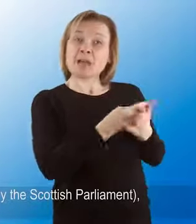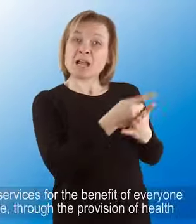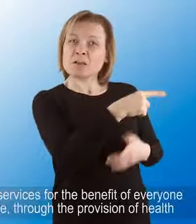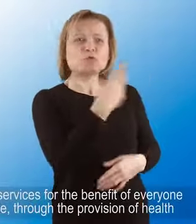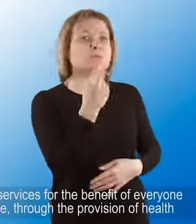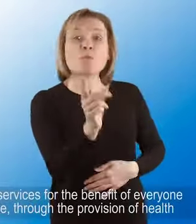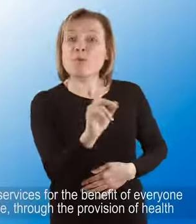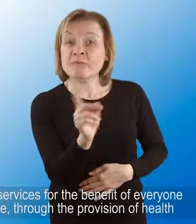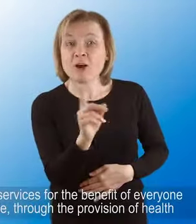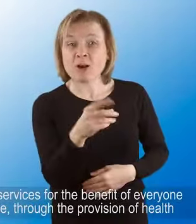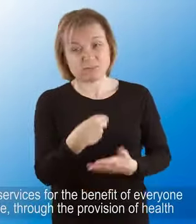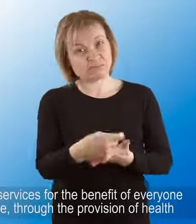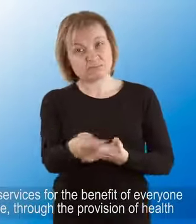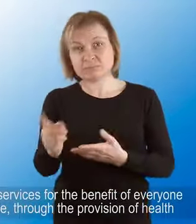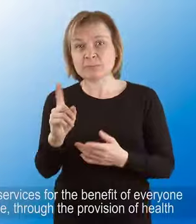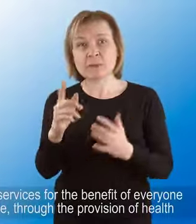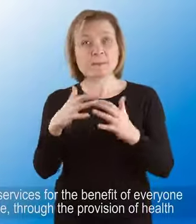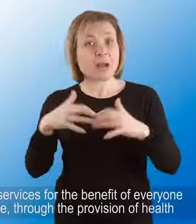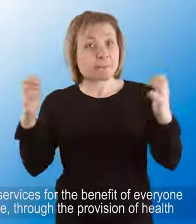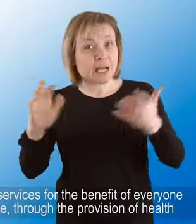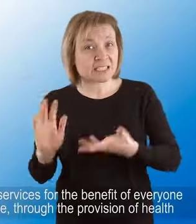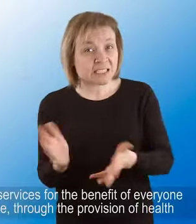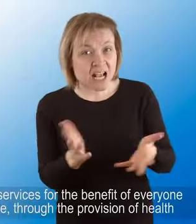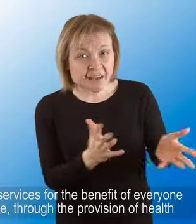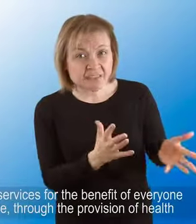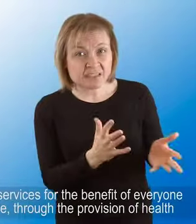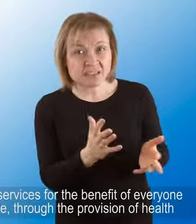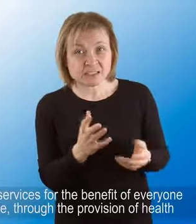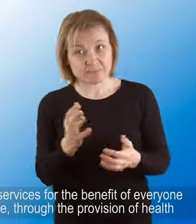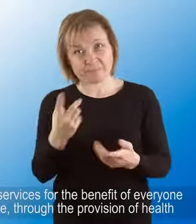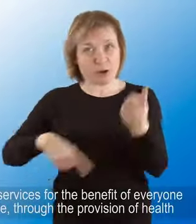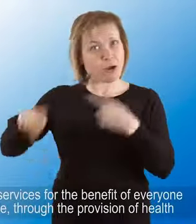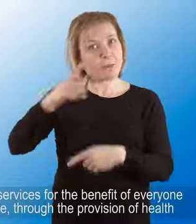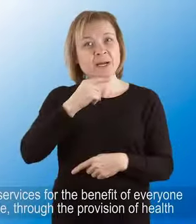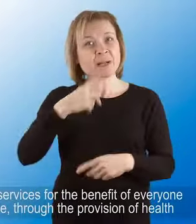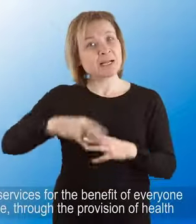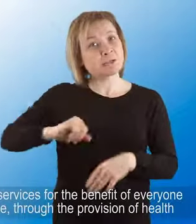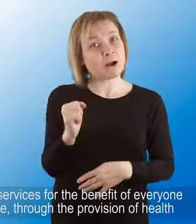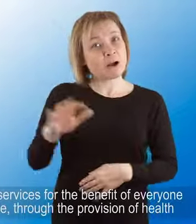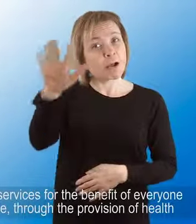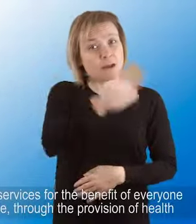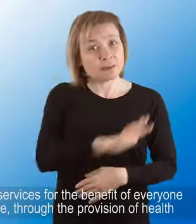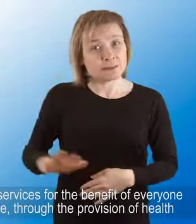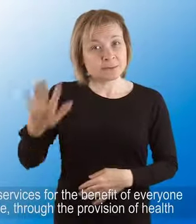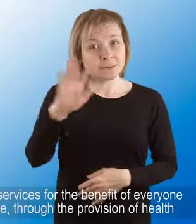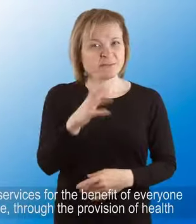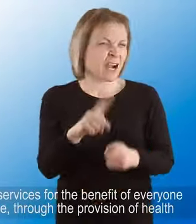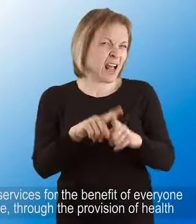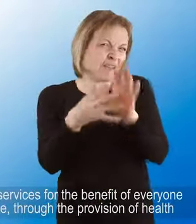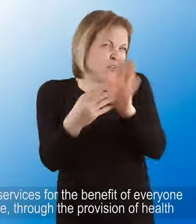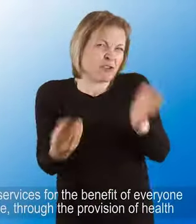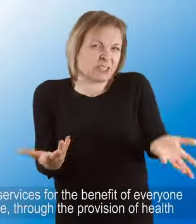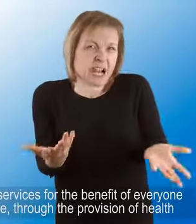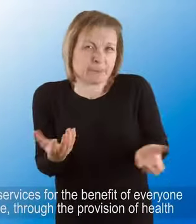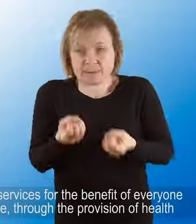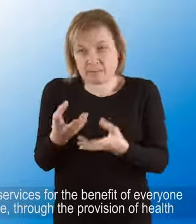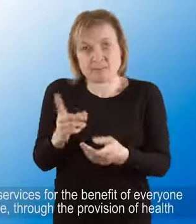and used to fund public services for the benefit of everyone in Scotland, for example, through the provision of health